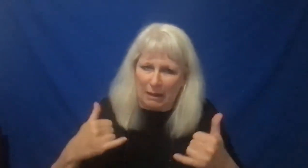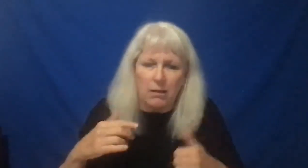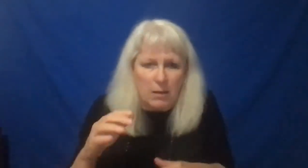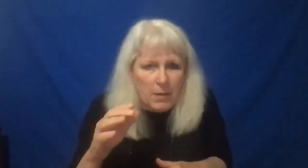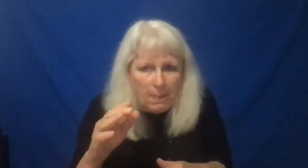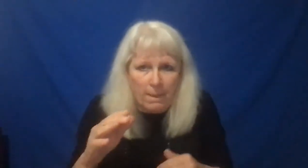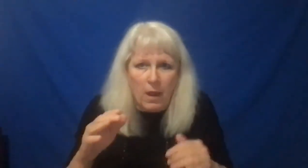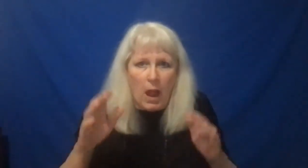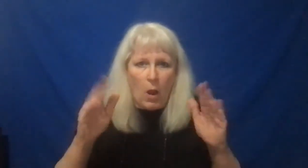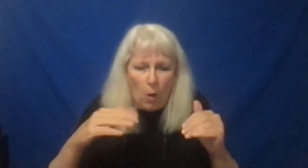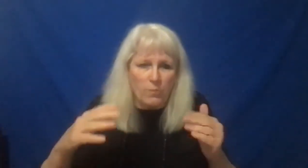stimulating each other.